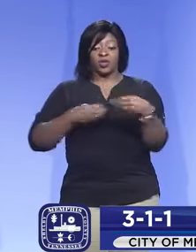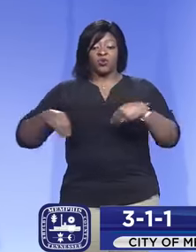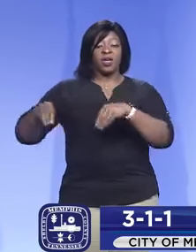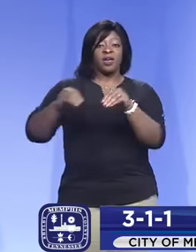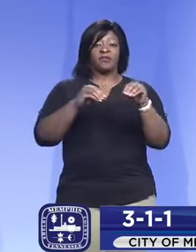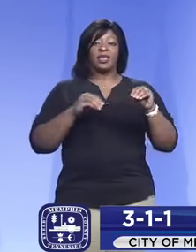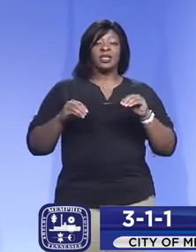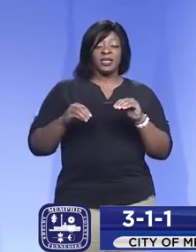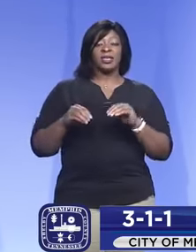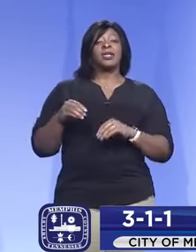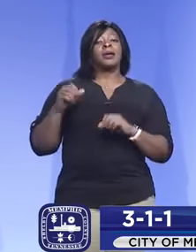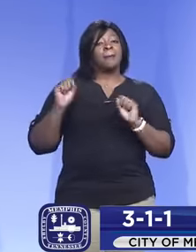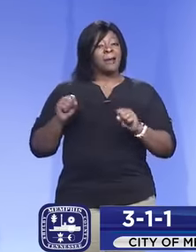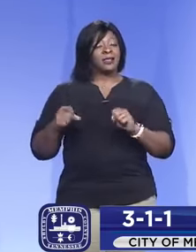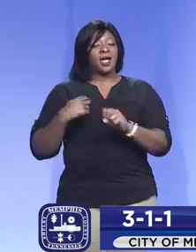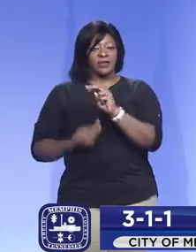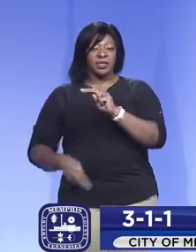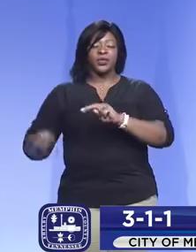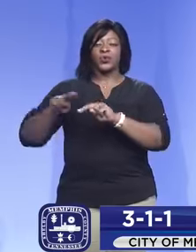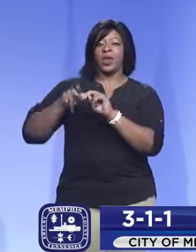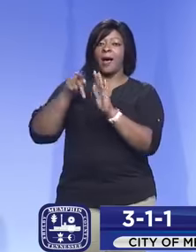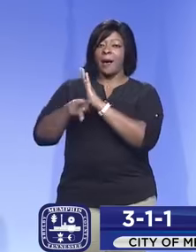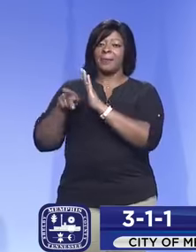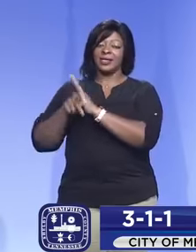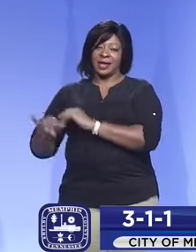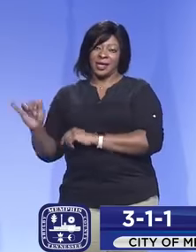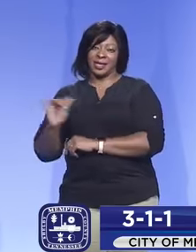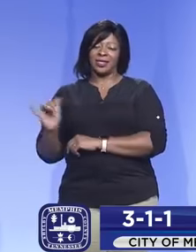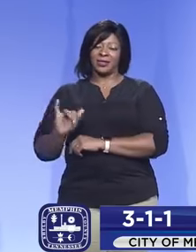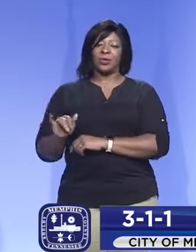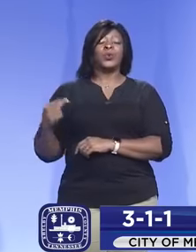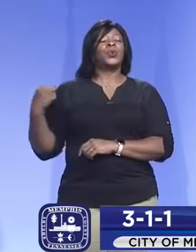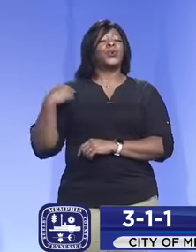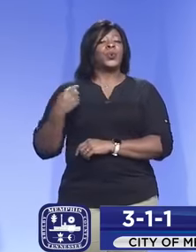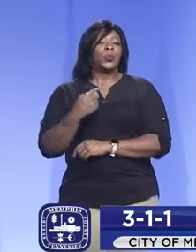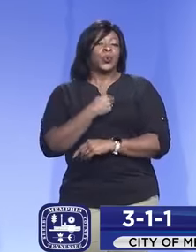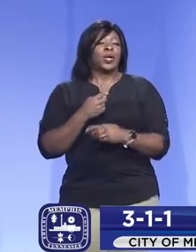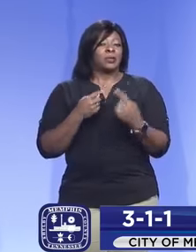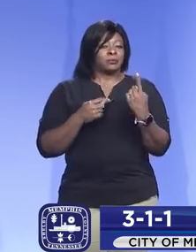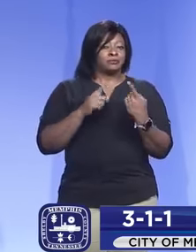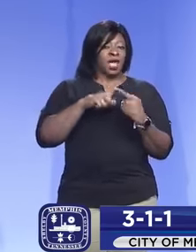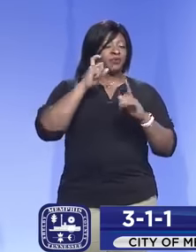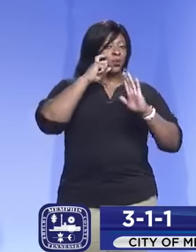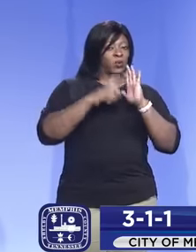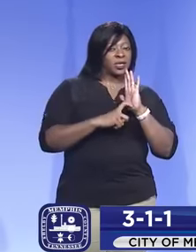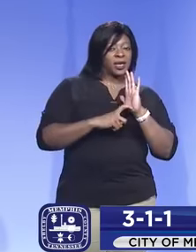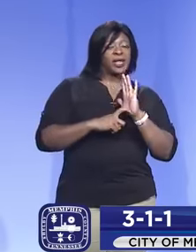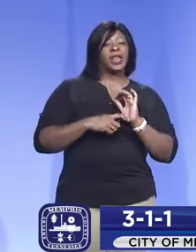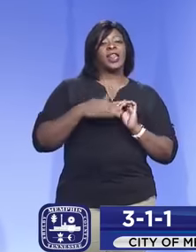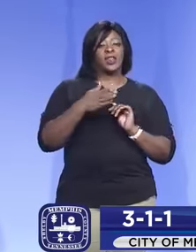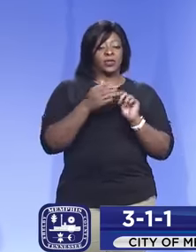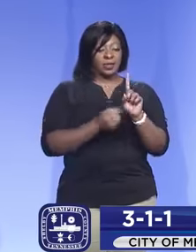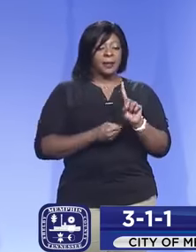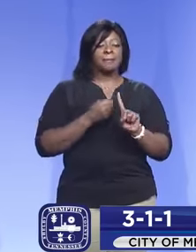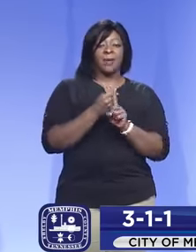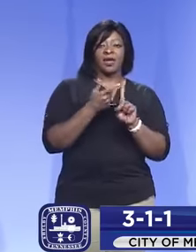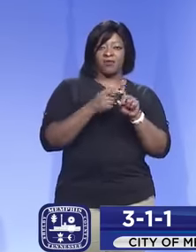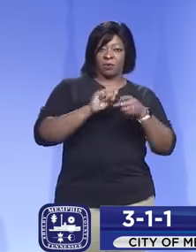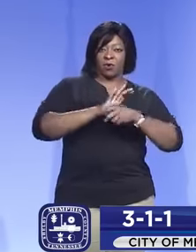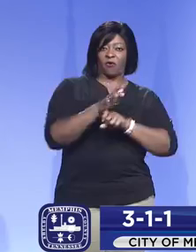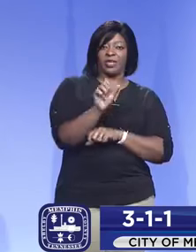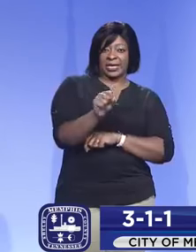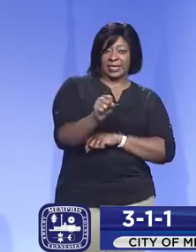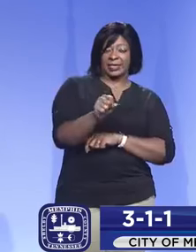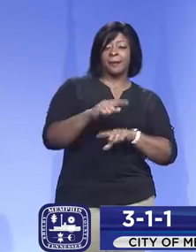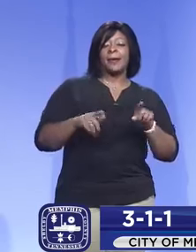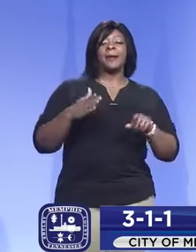have consequentially an increase in homicides. So I think we, one, have to recognize that there's an impact of COVID, but